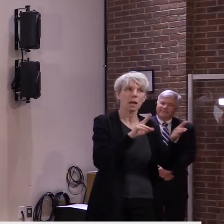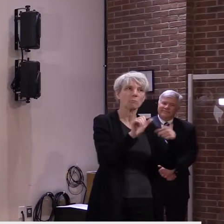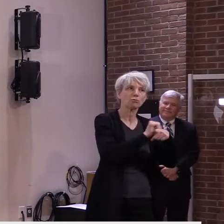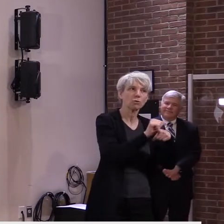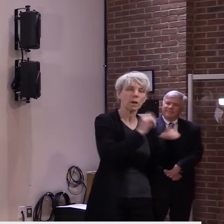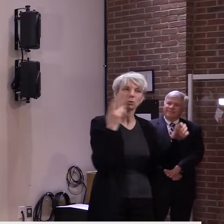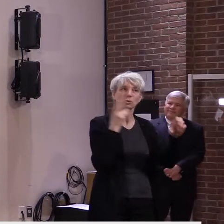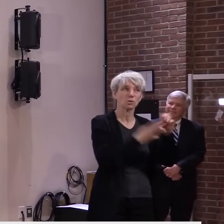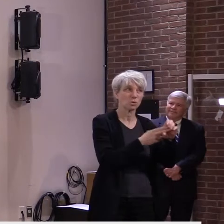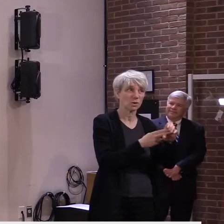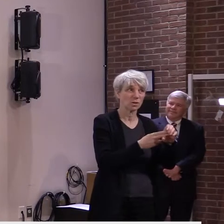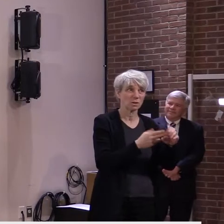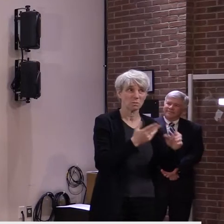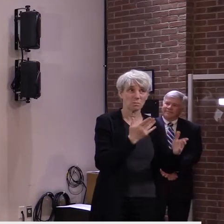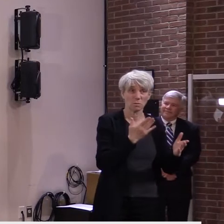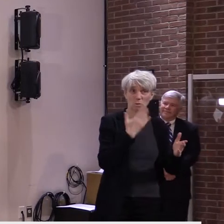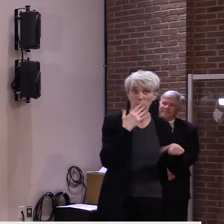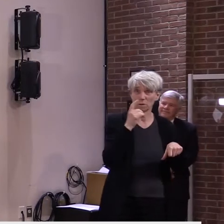to volunteer maybe.